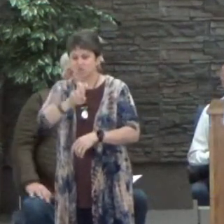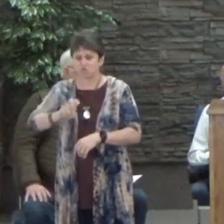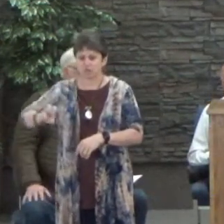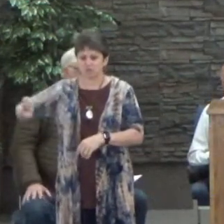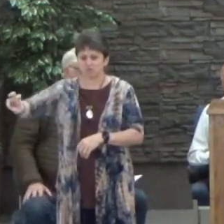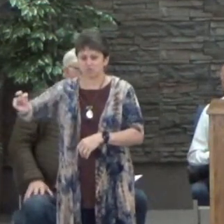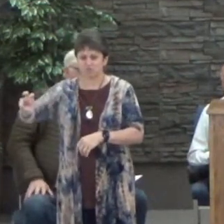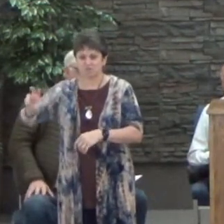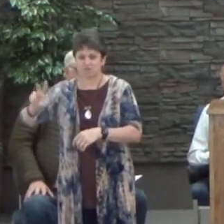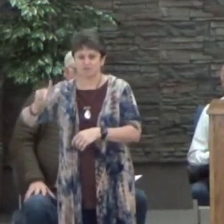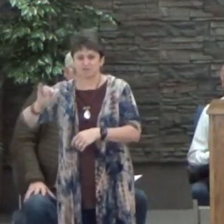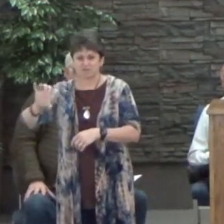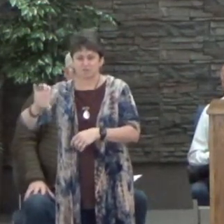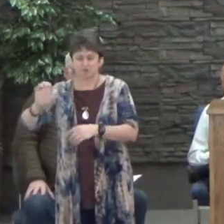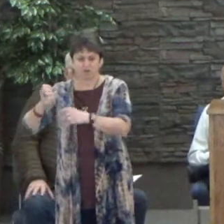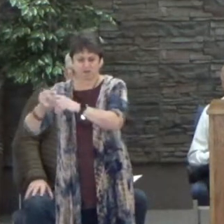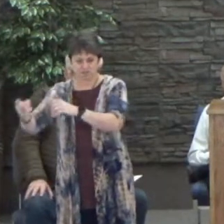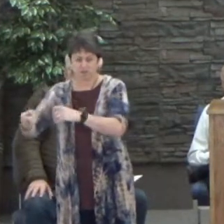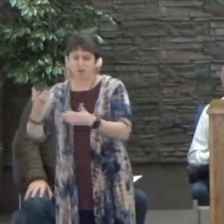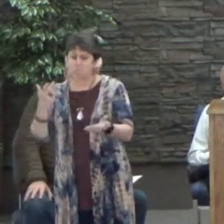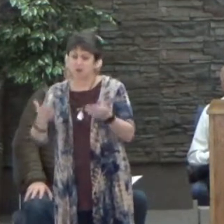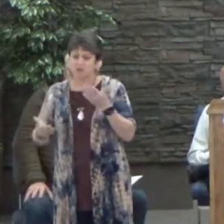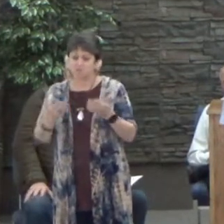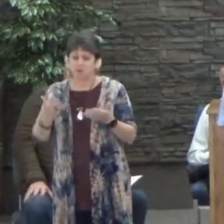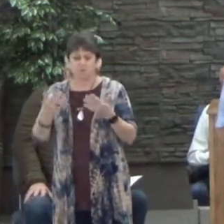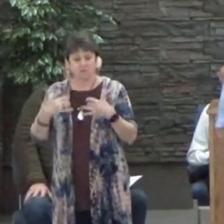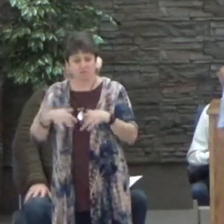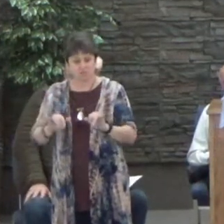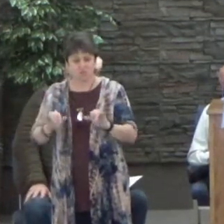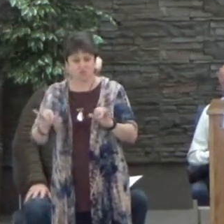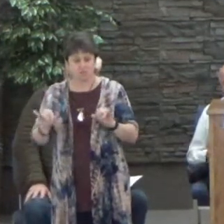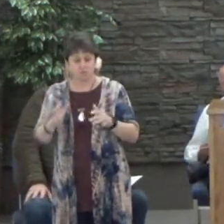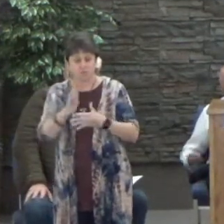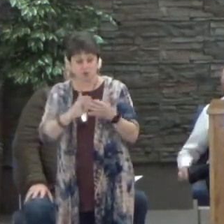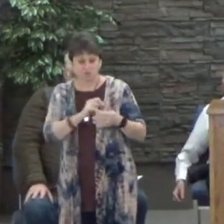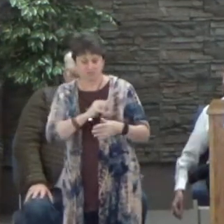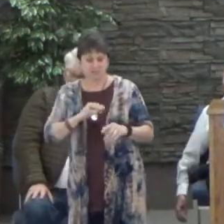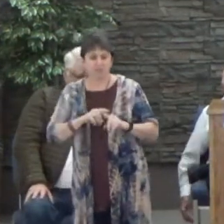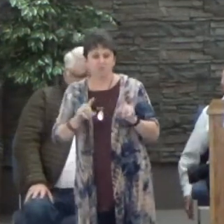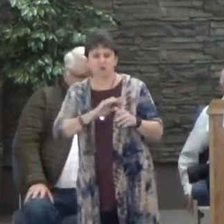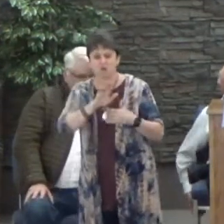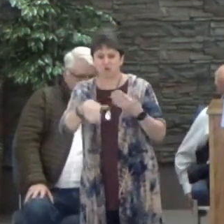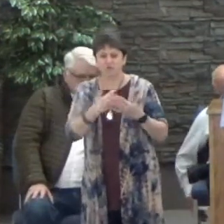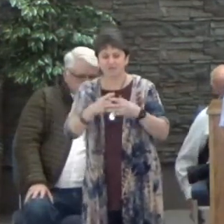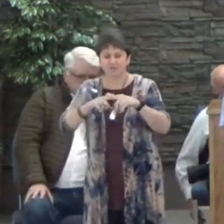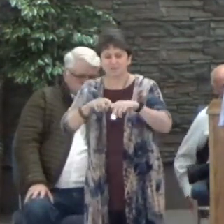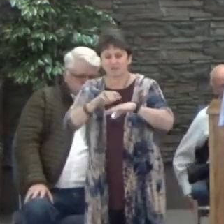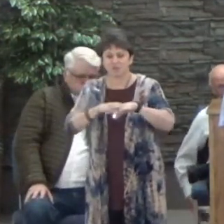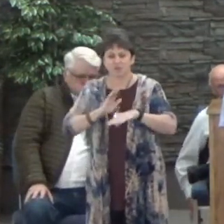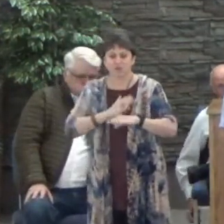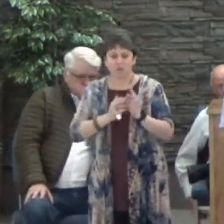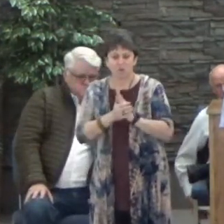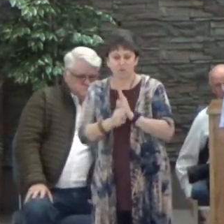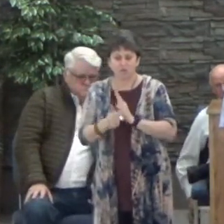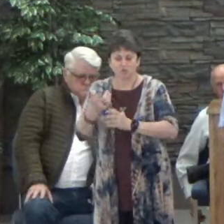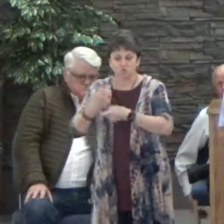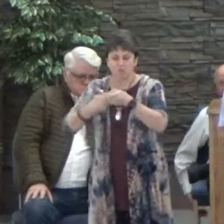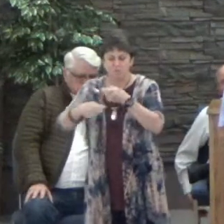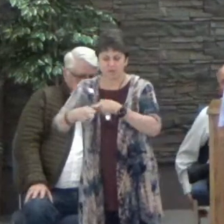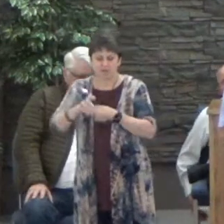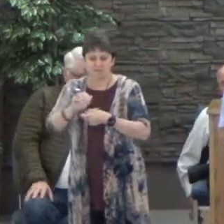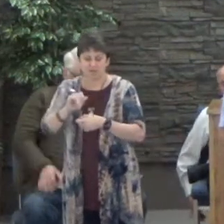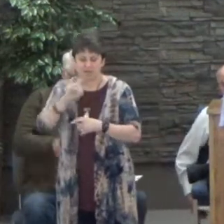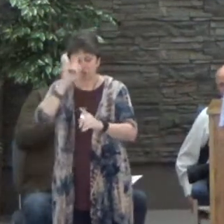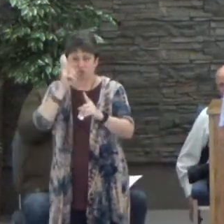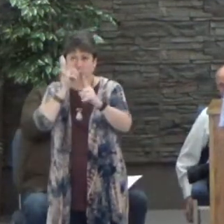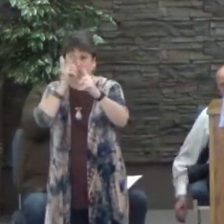December of next year. There's a possibility he might still remain a part of the staff, but all of that depends upon our ability to replace him, the